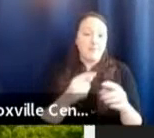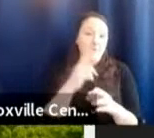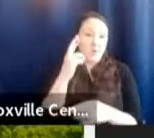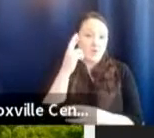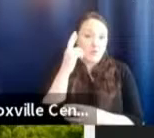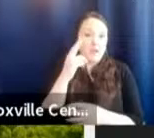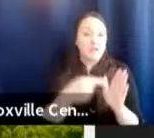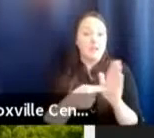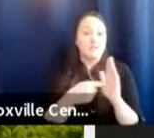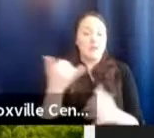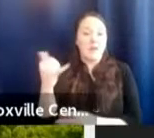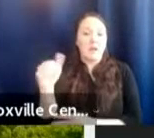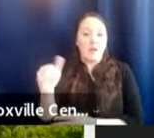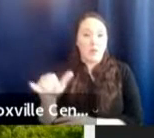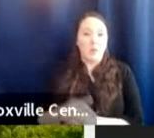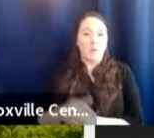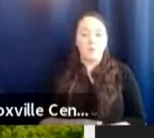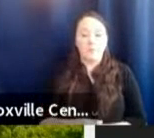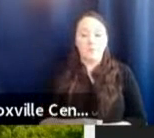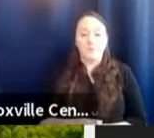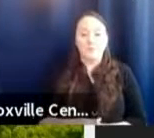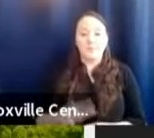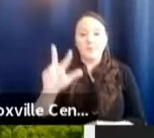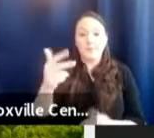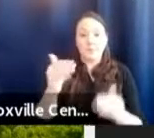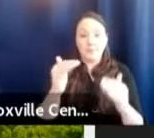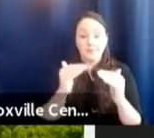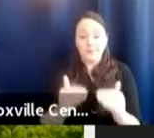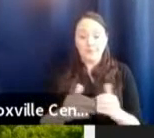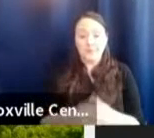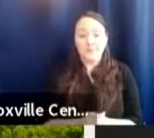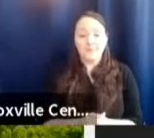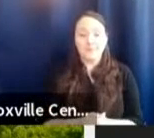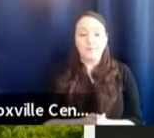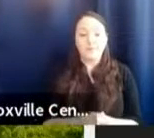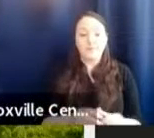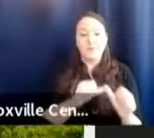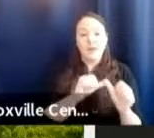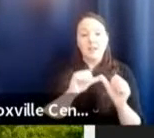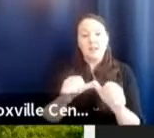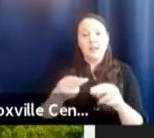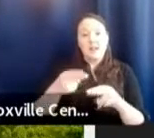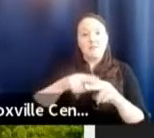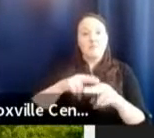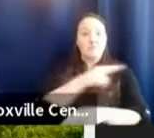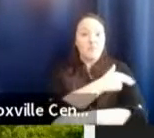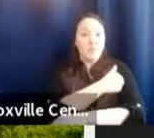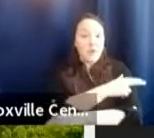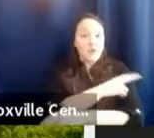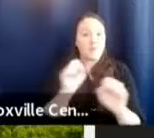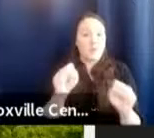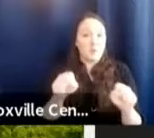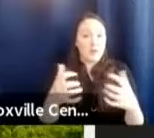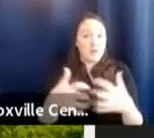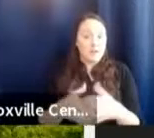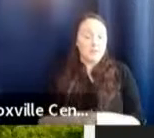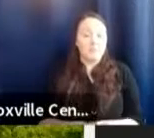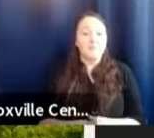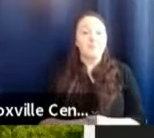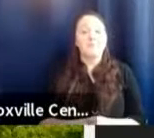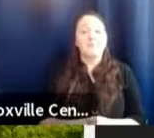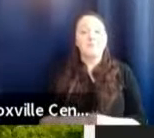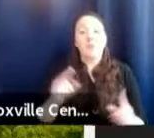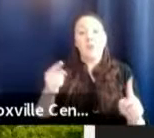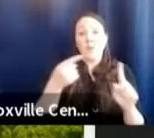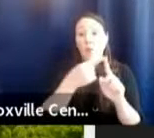benchmark as yellow. Our third benchmark, sustained or increased public health capability. The goal is to